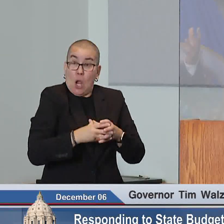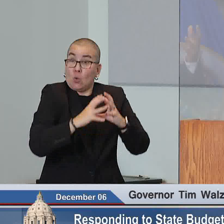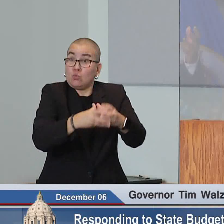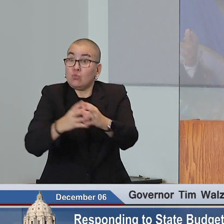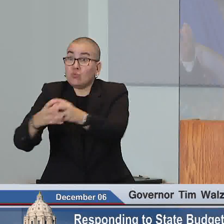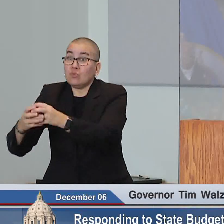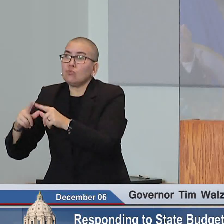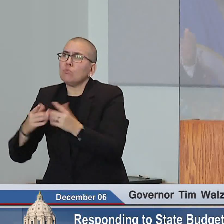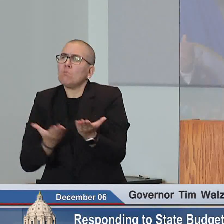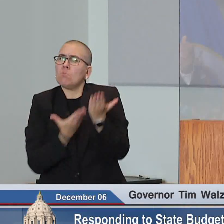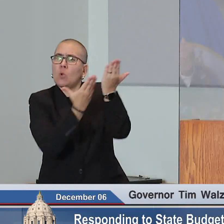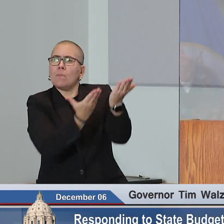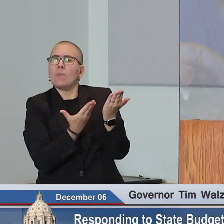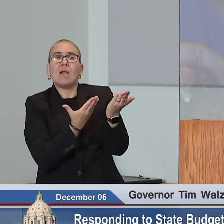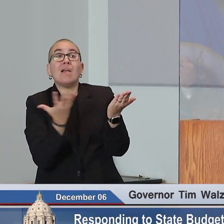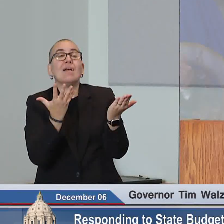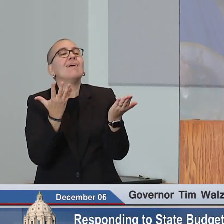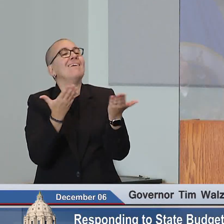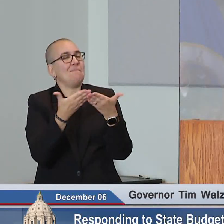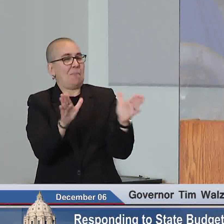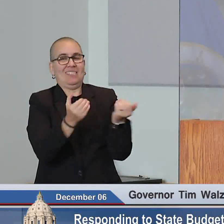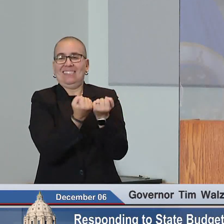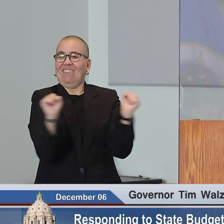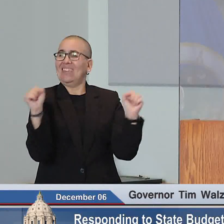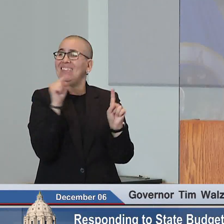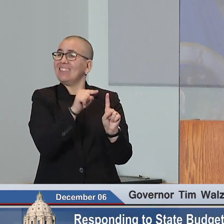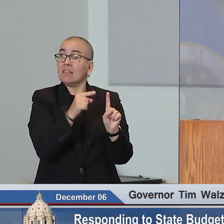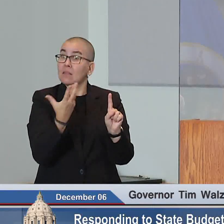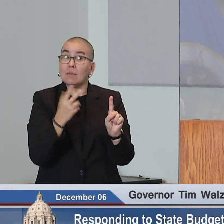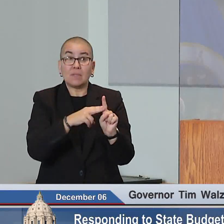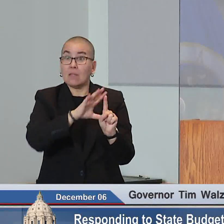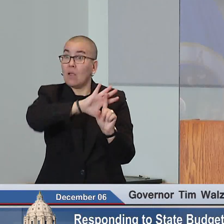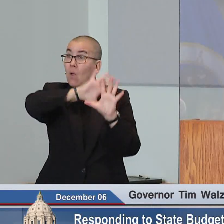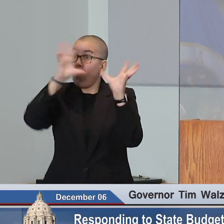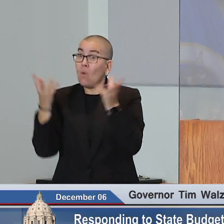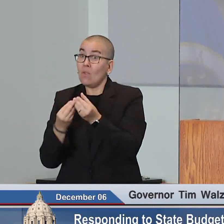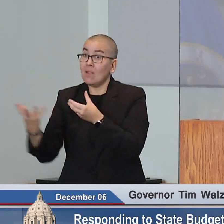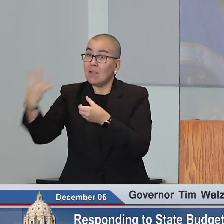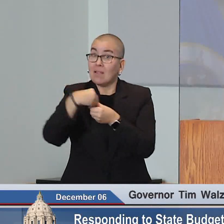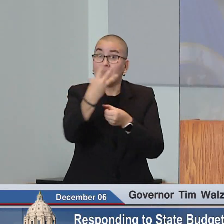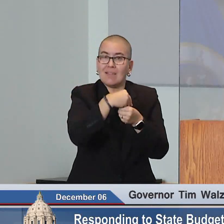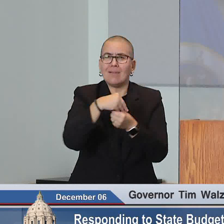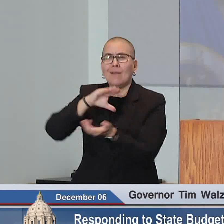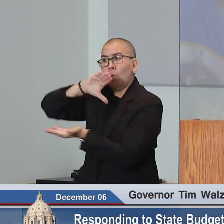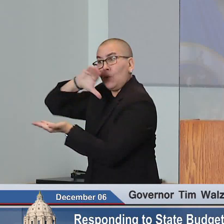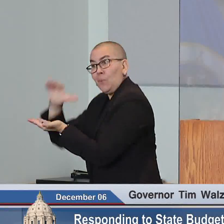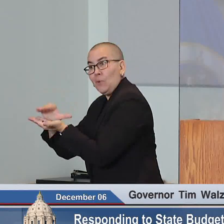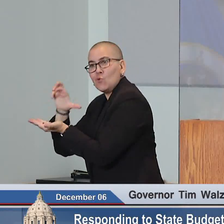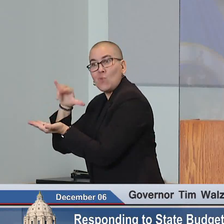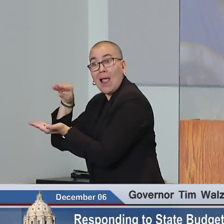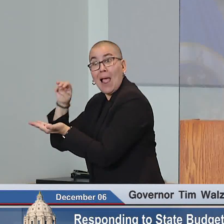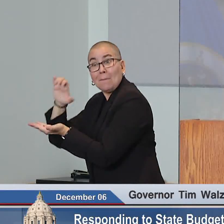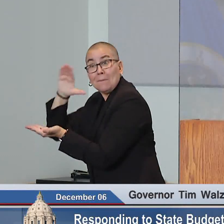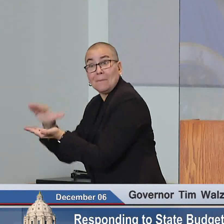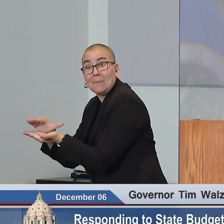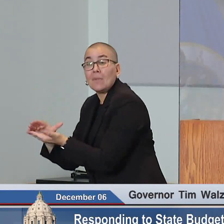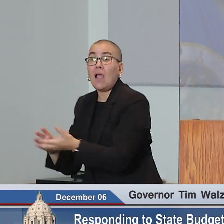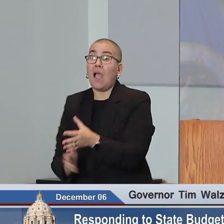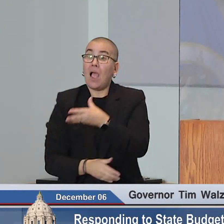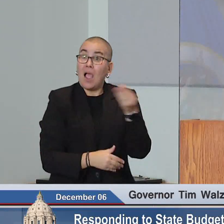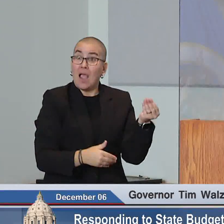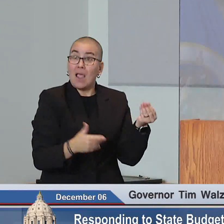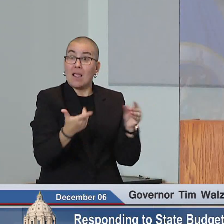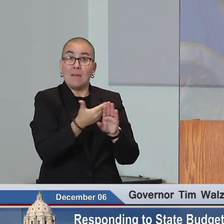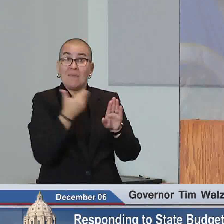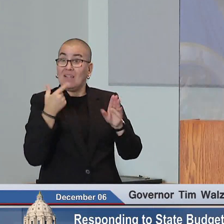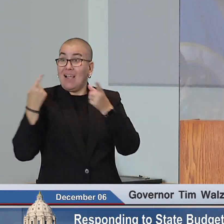holistic, ways that we can make sure that we're preventing crimes in the front end or if we're dealing with them in real time or what happens as